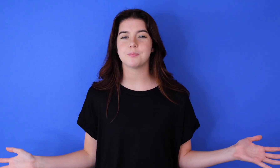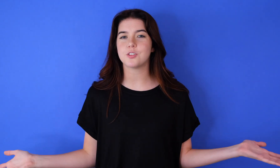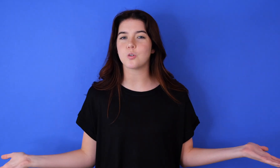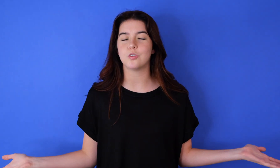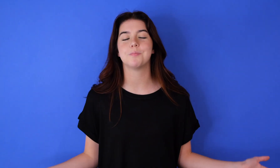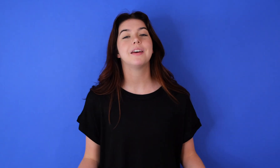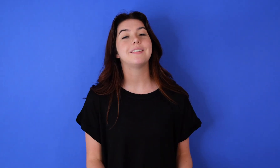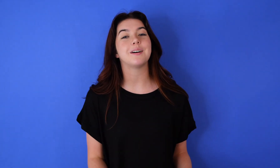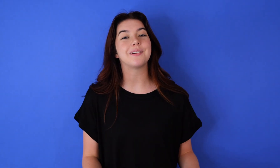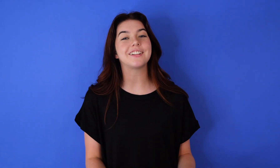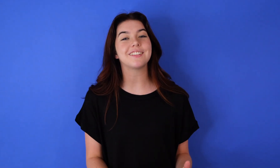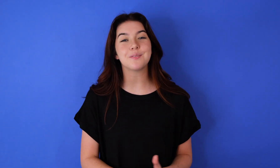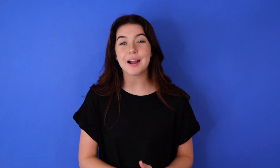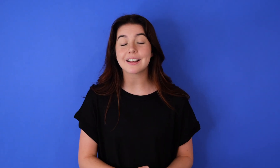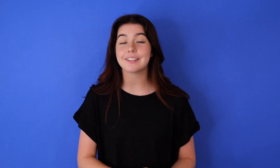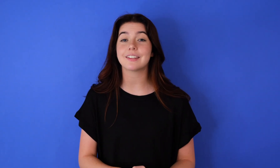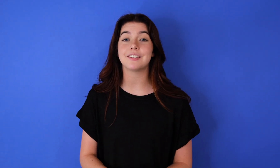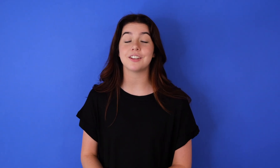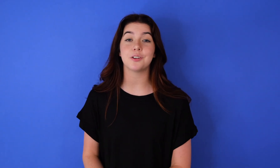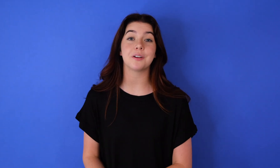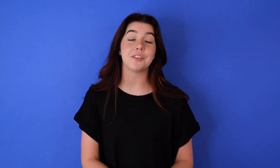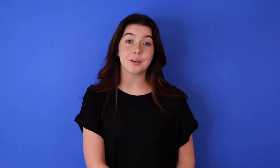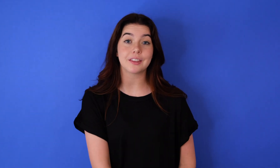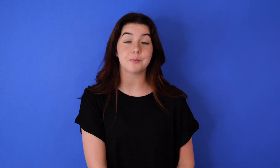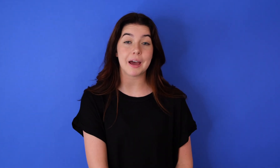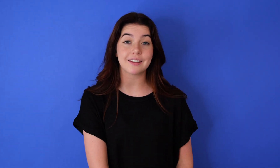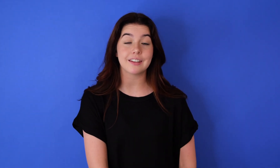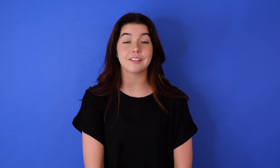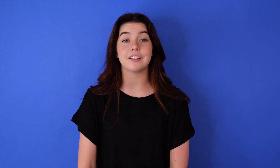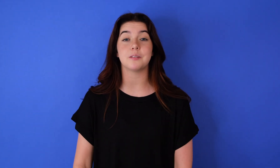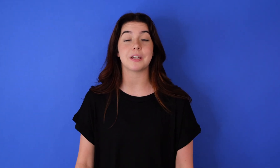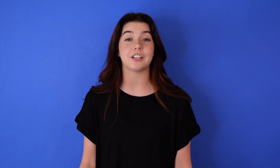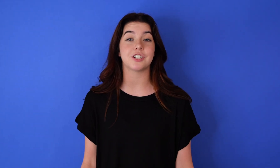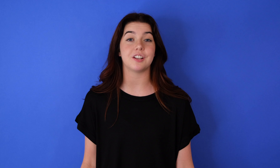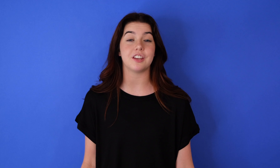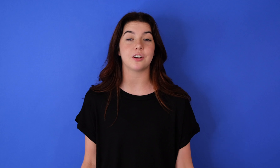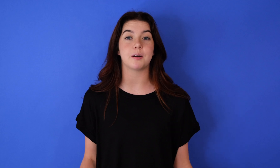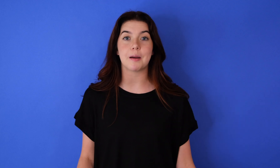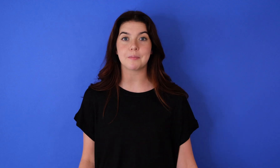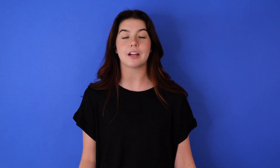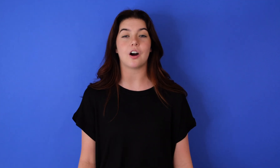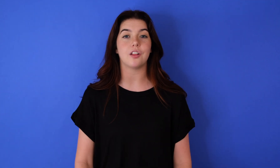So cool. So make sure that you practice, continue reviewing the past lessons, making sure that you're remembering all the